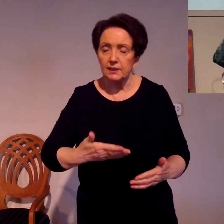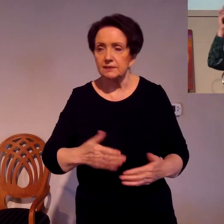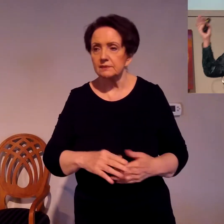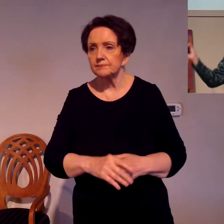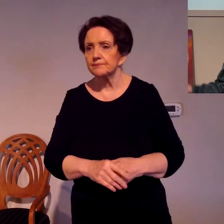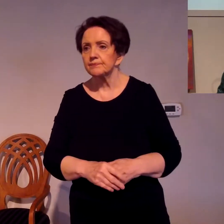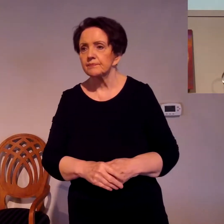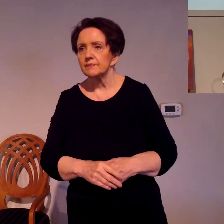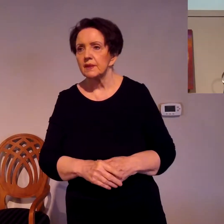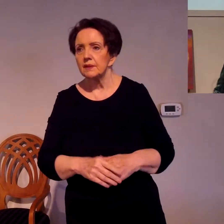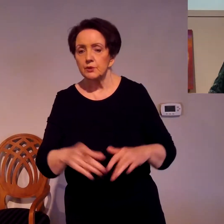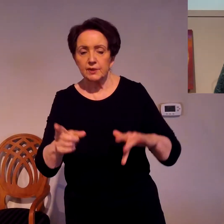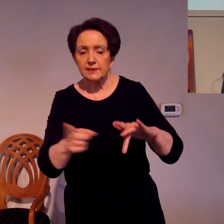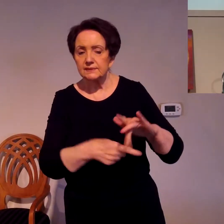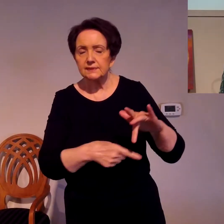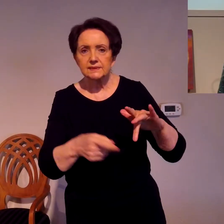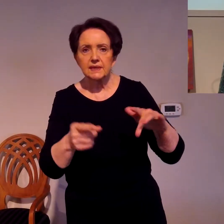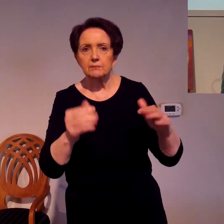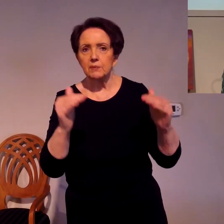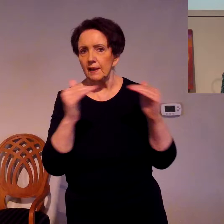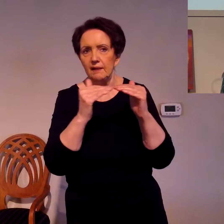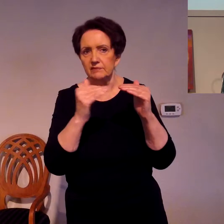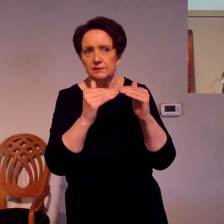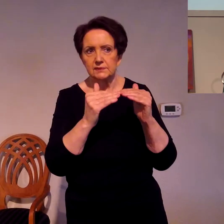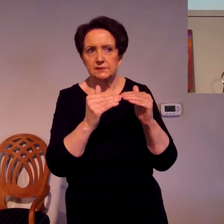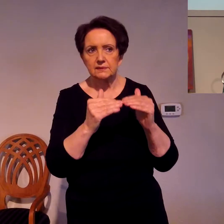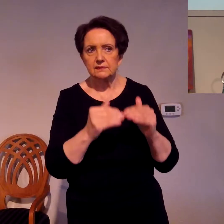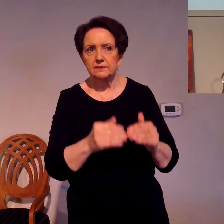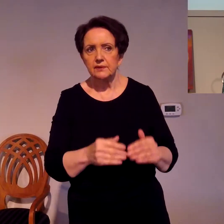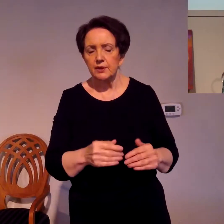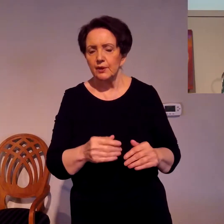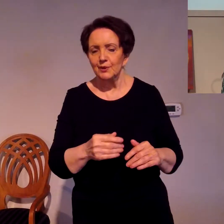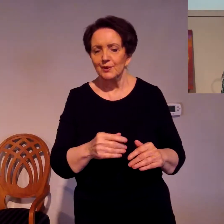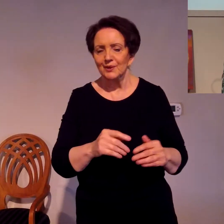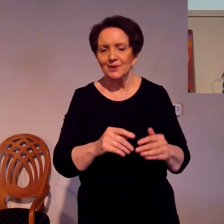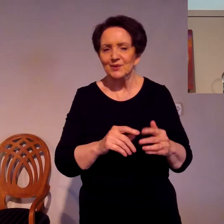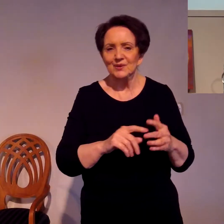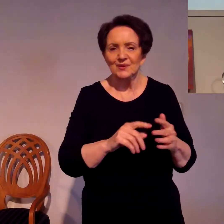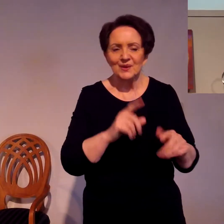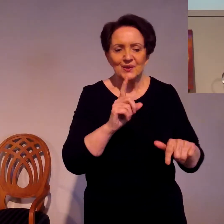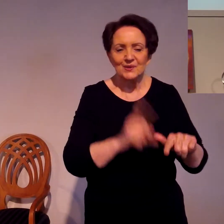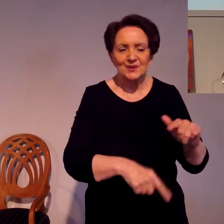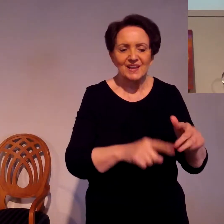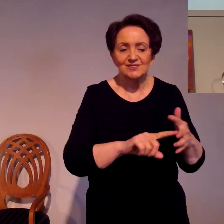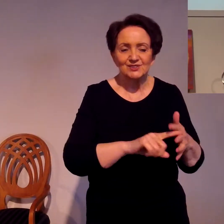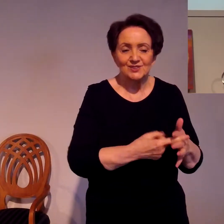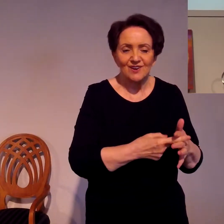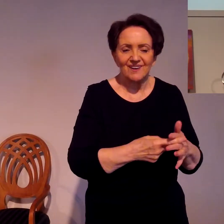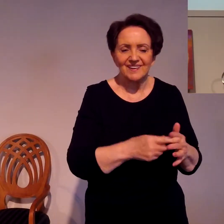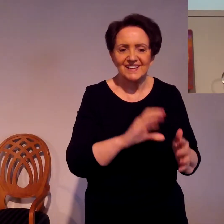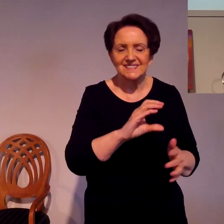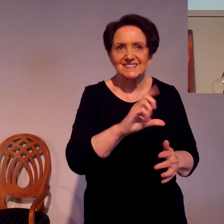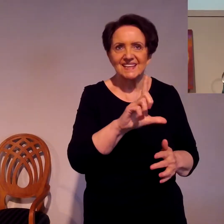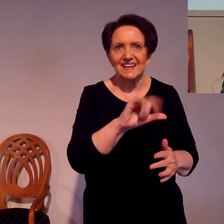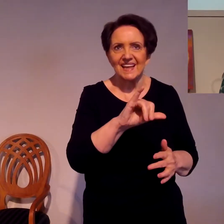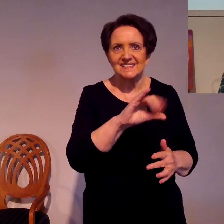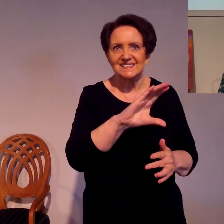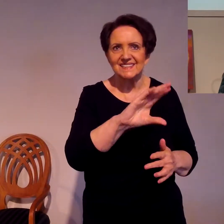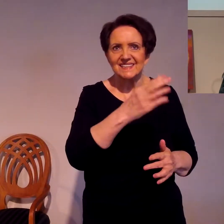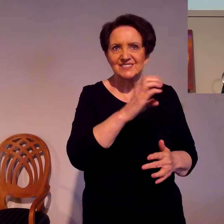can't skip levels. You can't go from cliche to feelings and needs. Right? They will run in the other